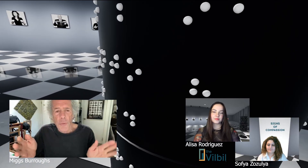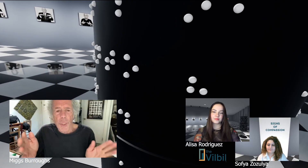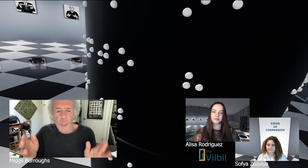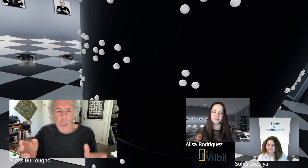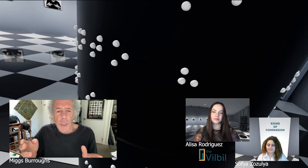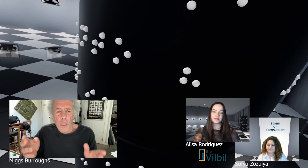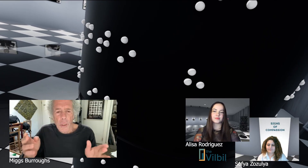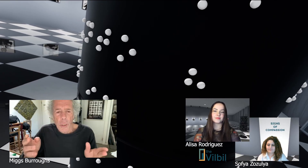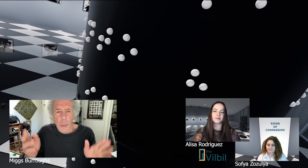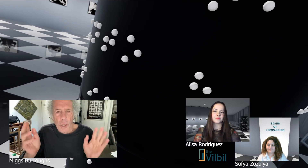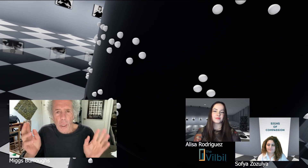we need